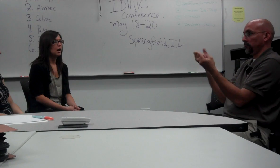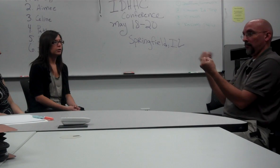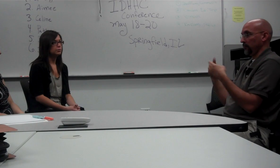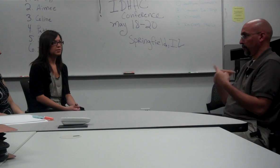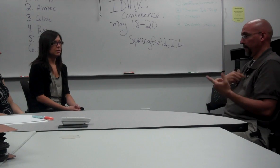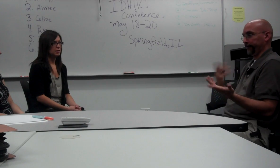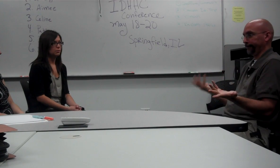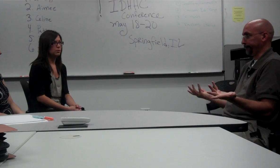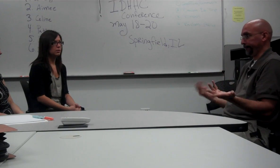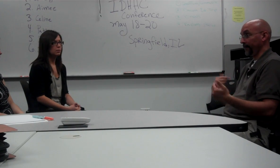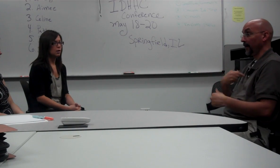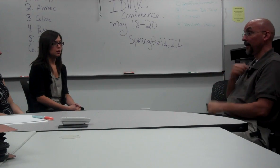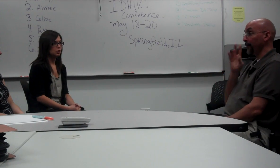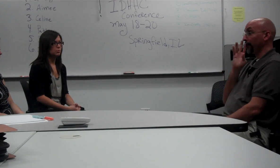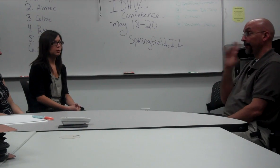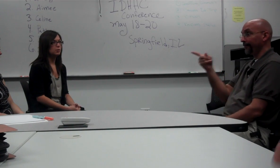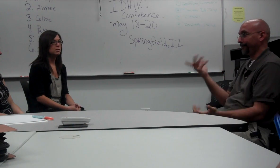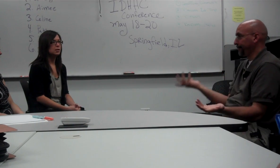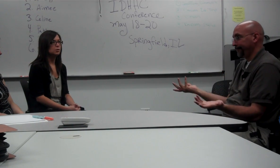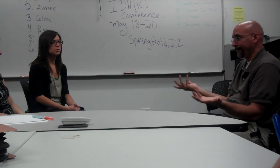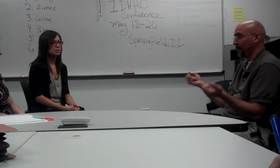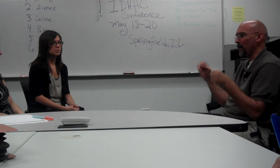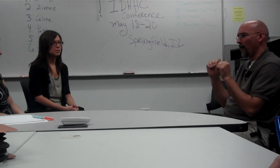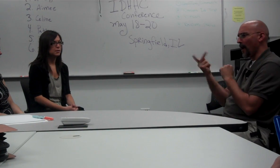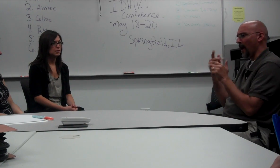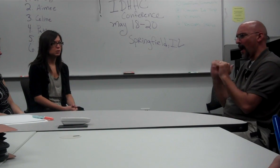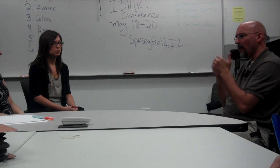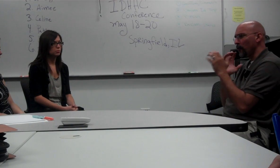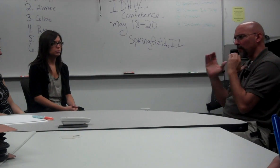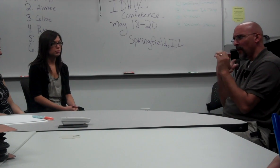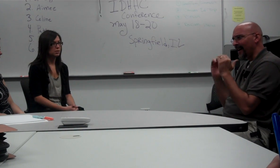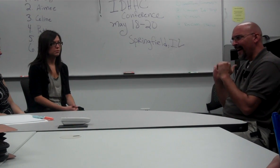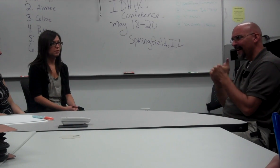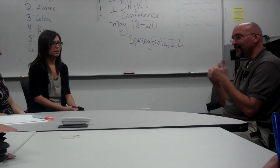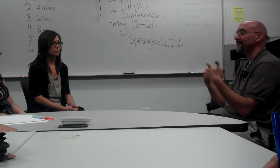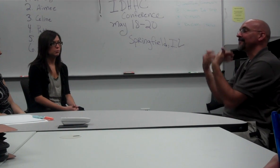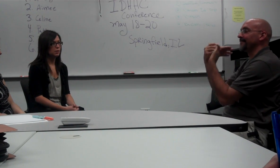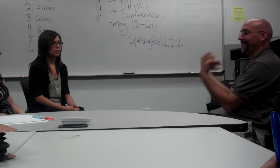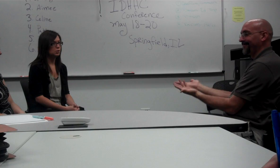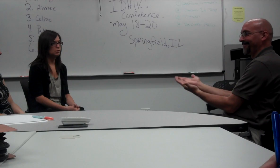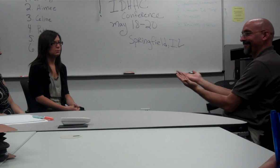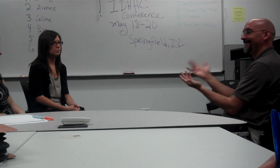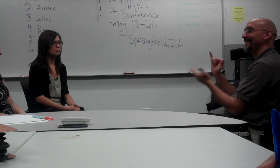I'll use sign through the interpreter, and then you can speak, and she will transfer that communication.